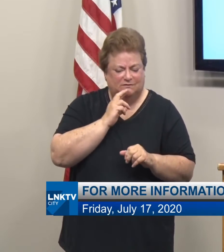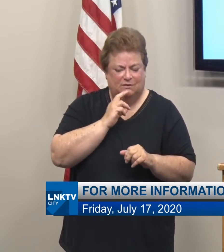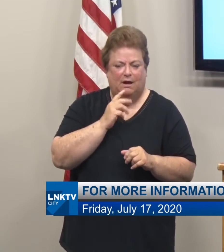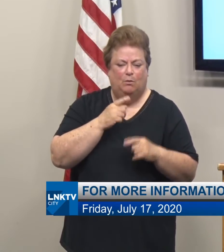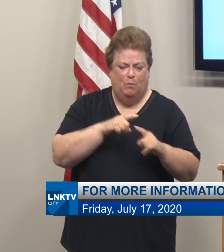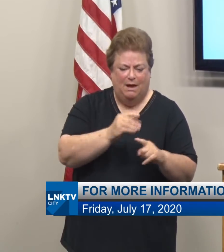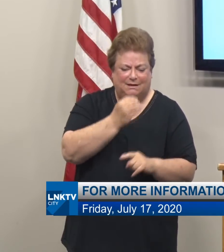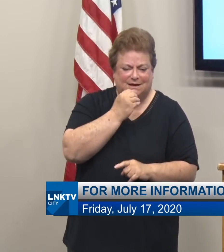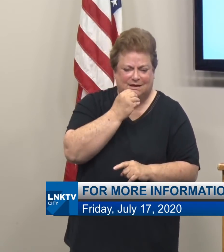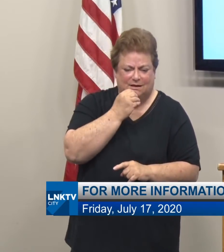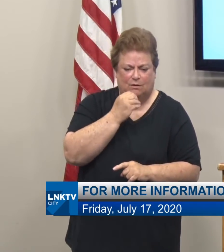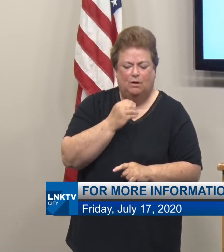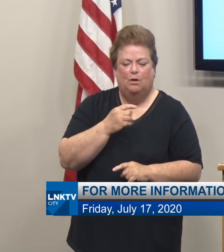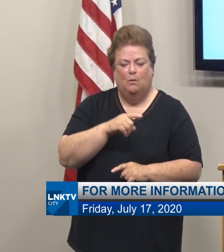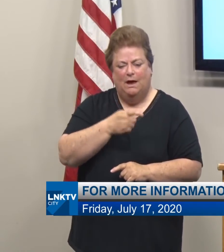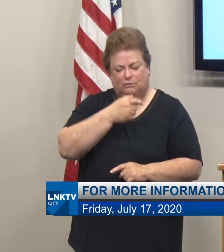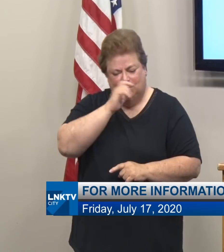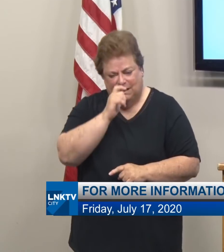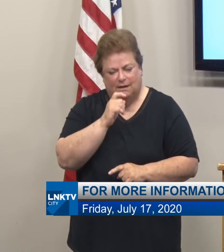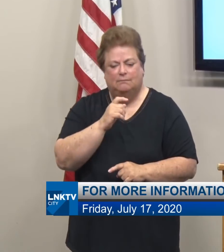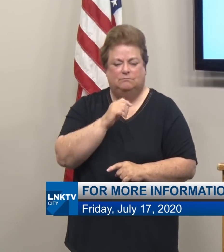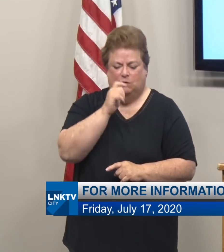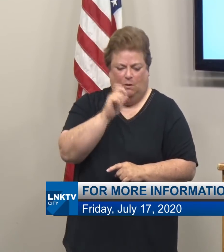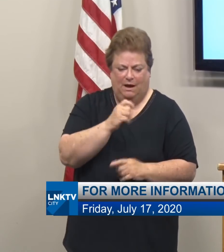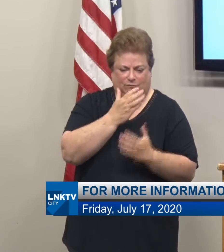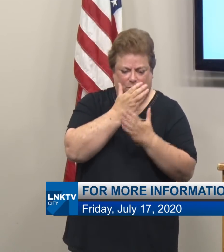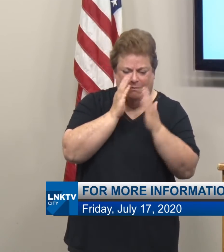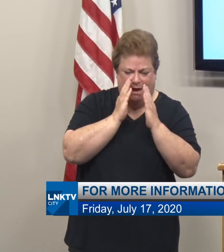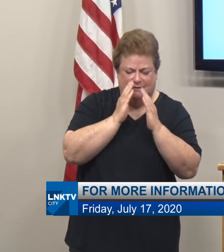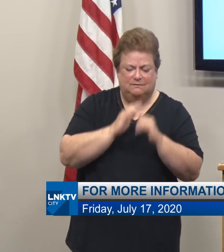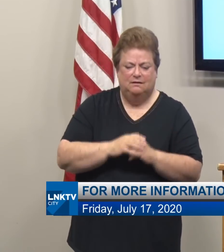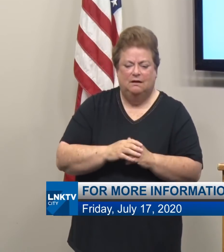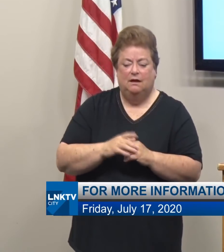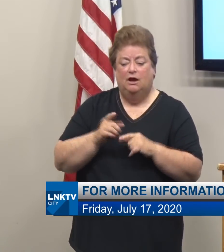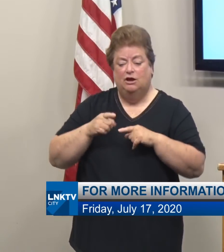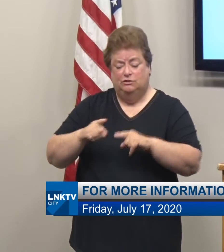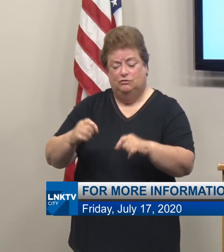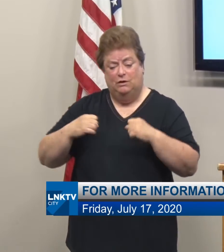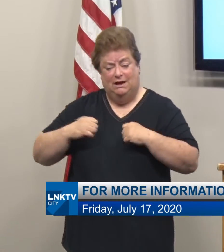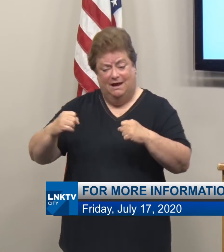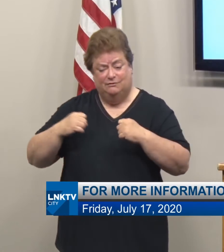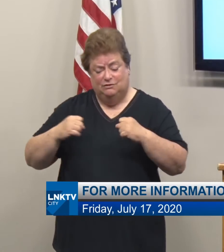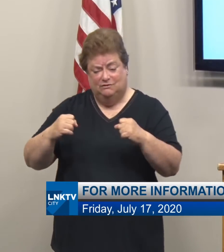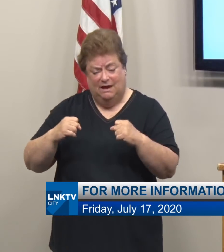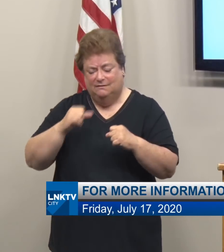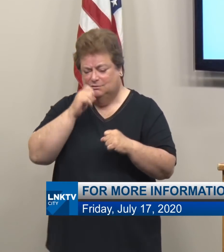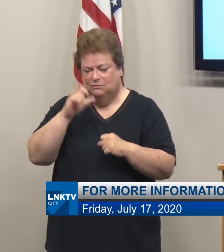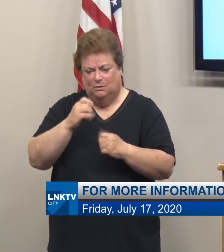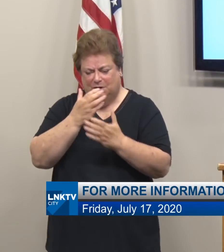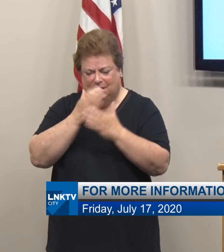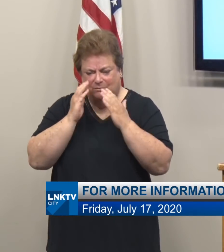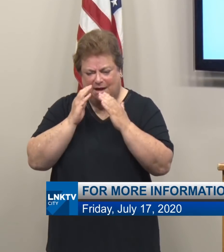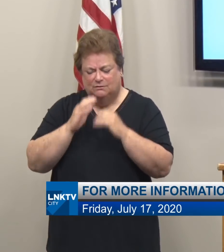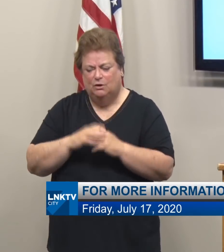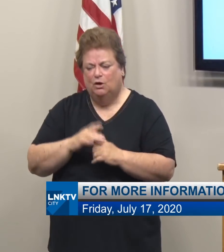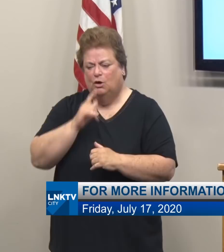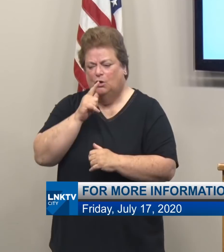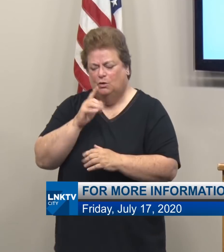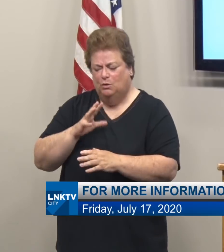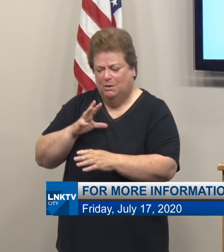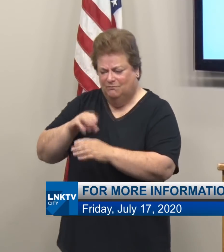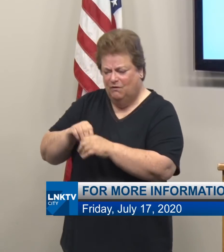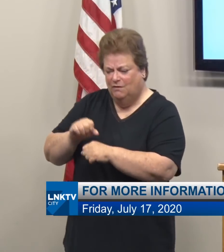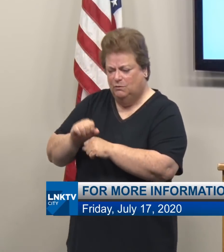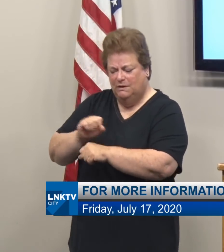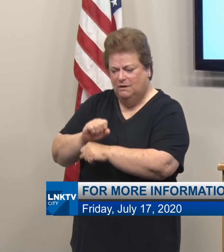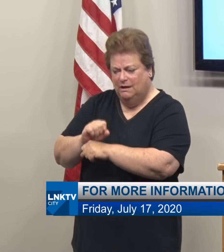immediately consuming food or beverages, during exercise, persons engaged in an occupation preventing the